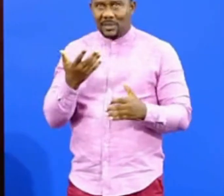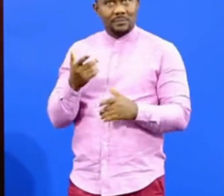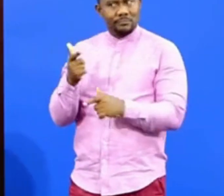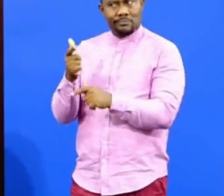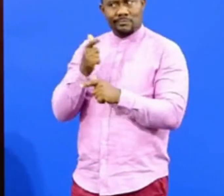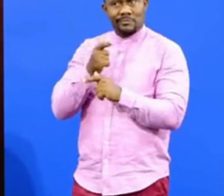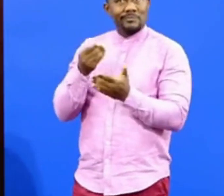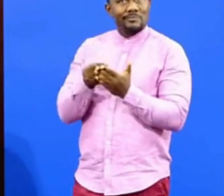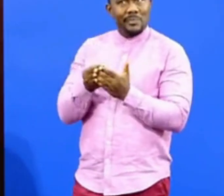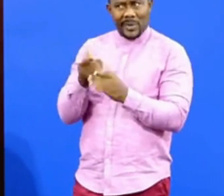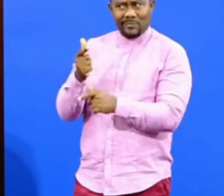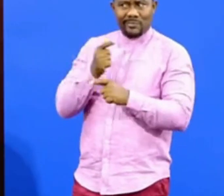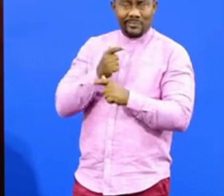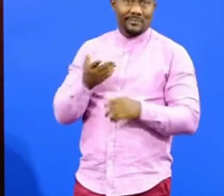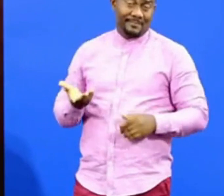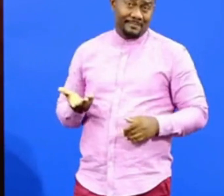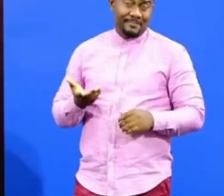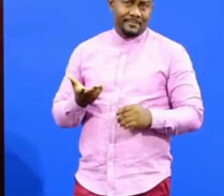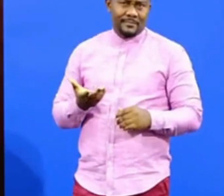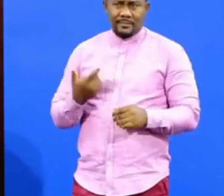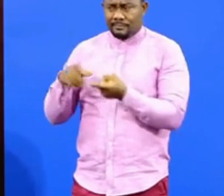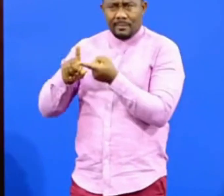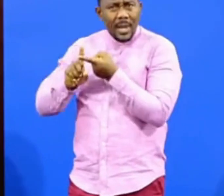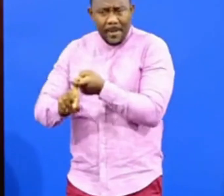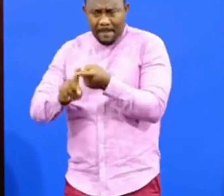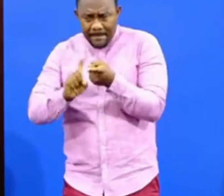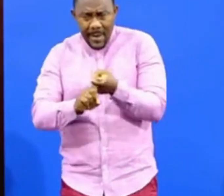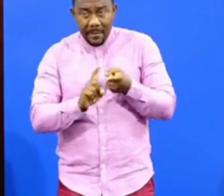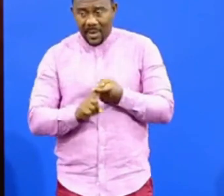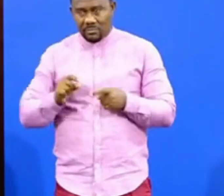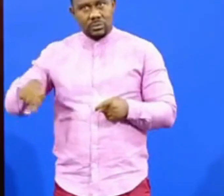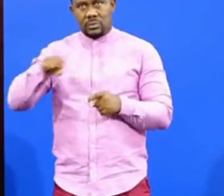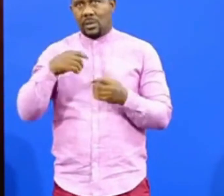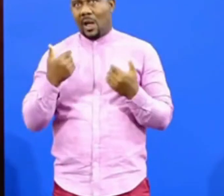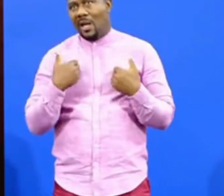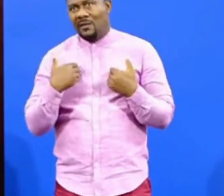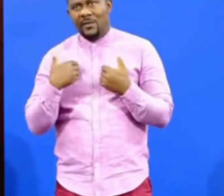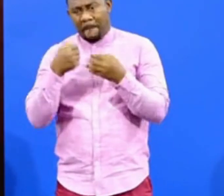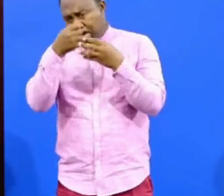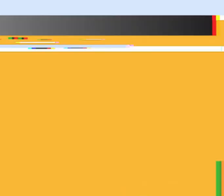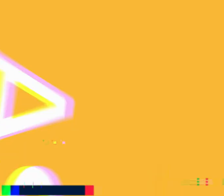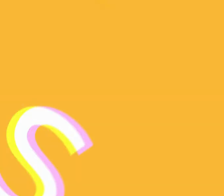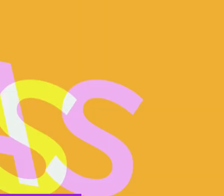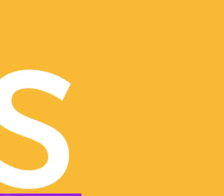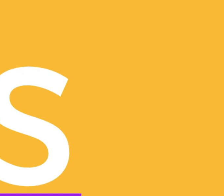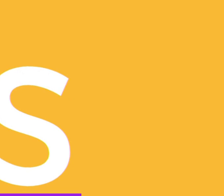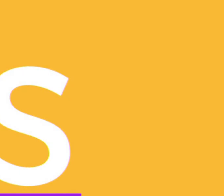or credit through this. So these are some of the partnerships we wanted to mention, and there are more. We can talk about them later.